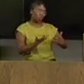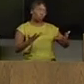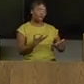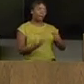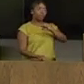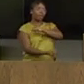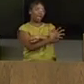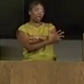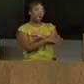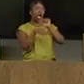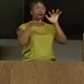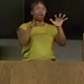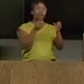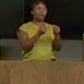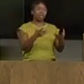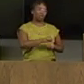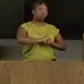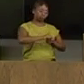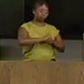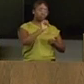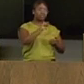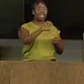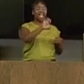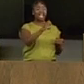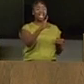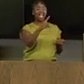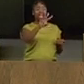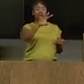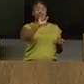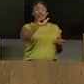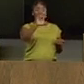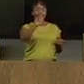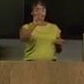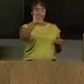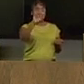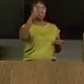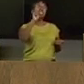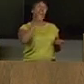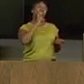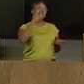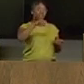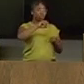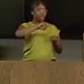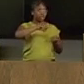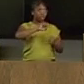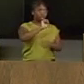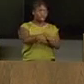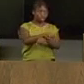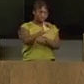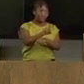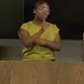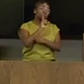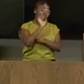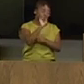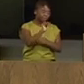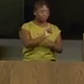Mpumalanga. So you can try and locate at Dwaleni and see if in fact it has been left out. We ourselves will check